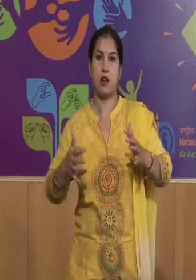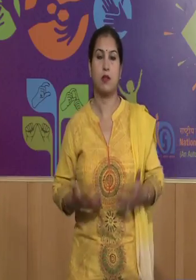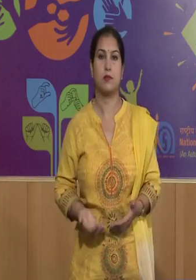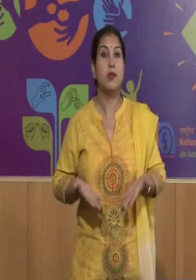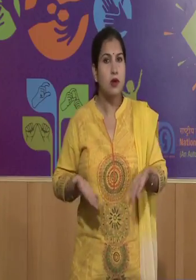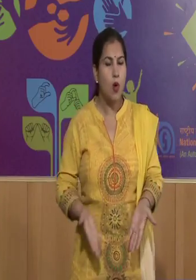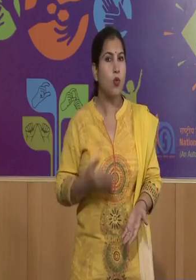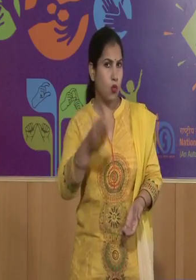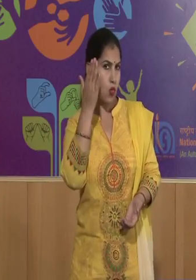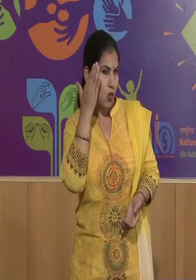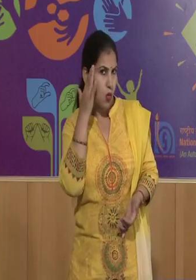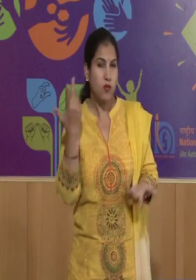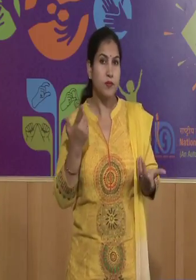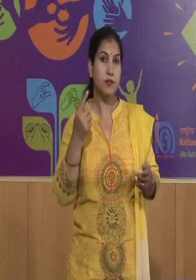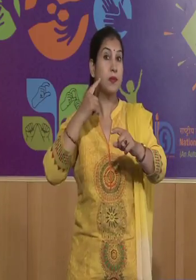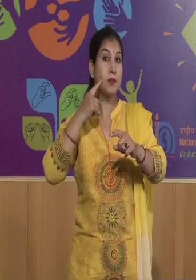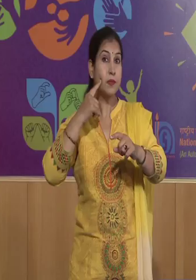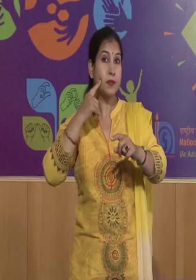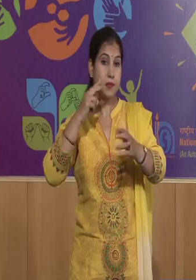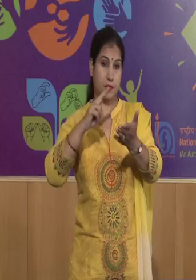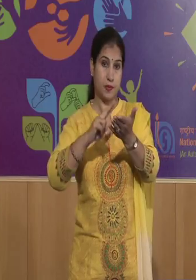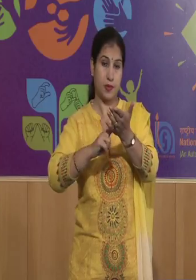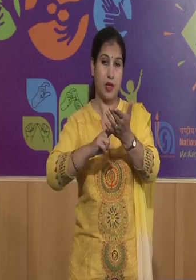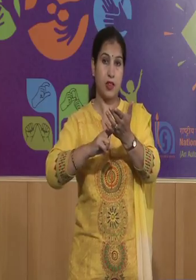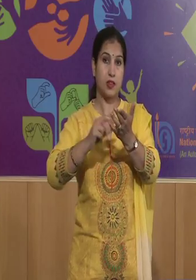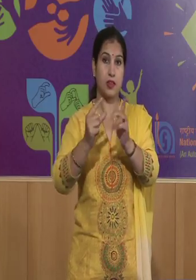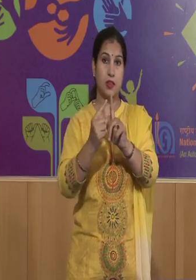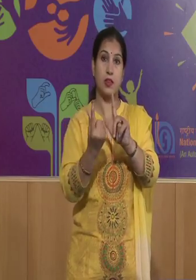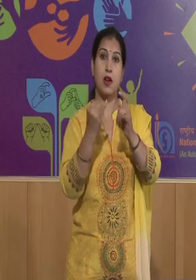By now you must have become familiar with the Industrial Revolution.